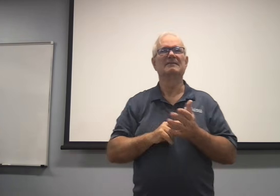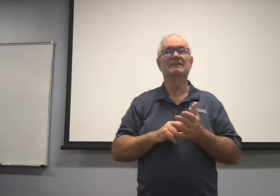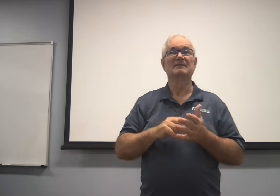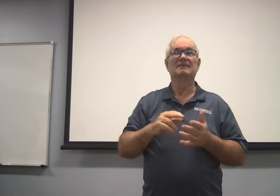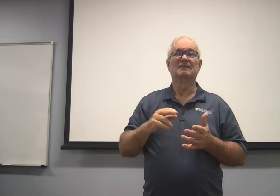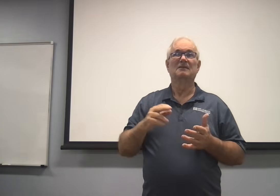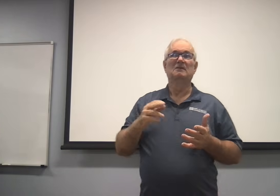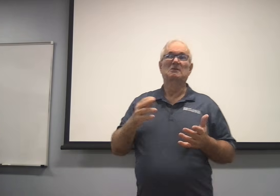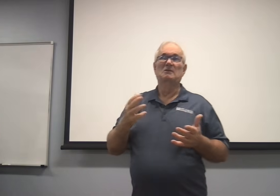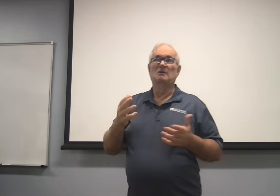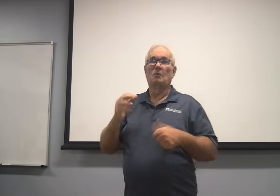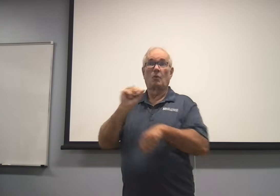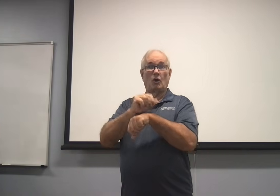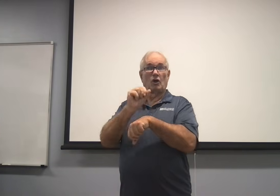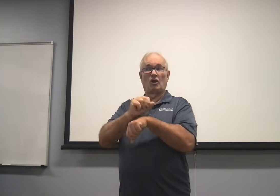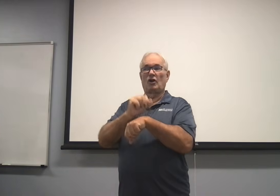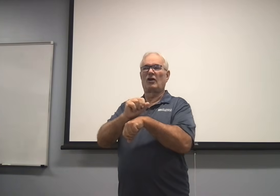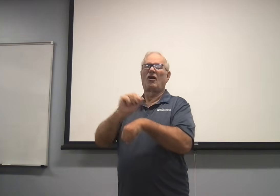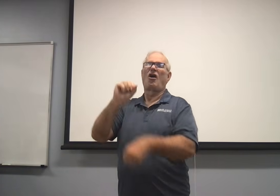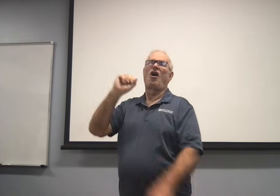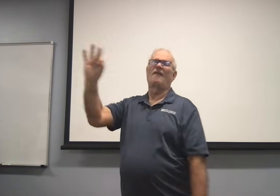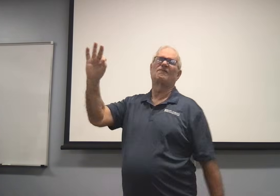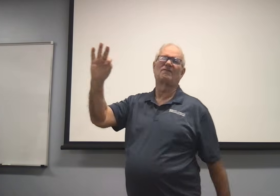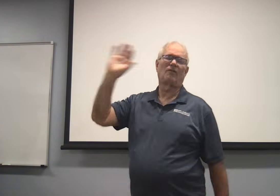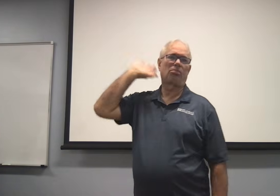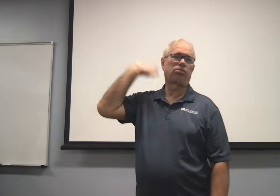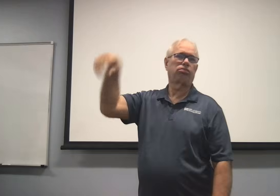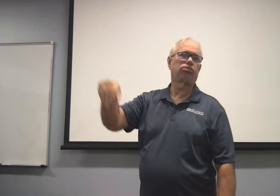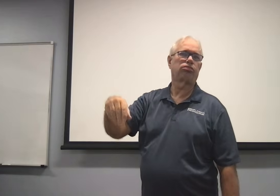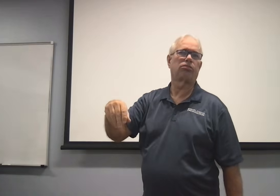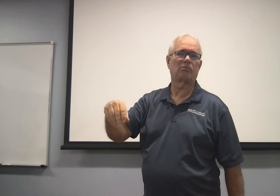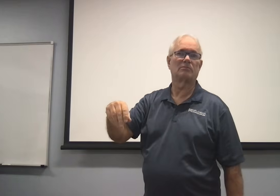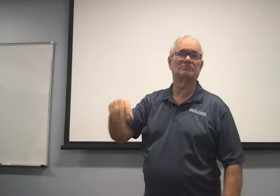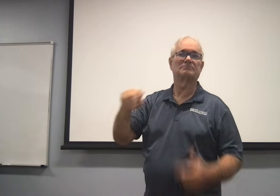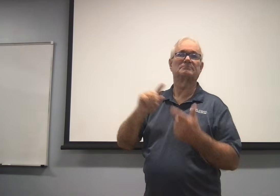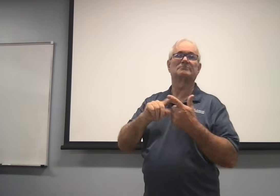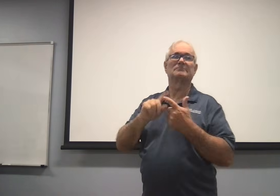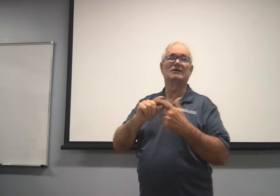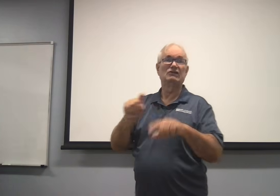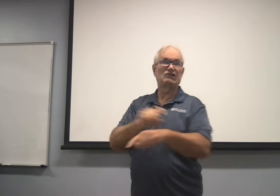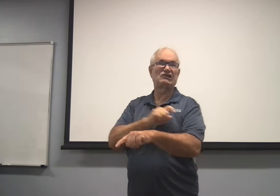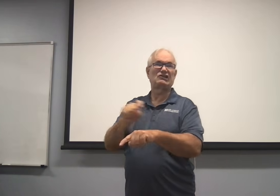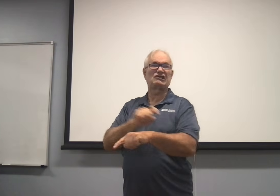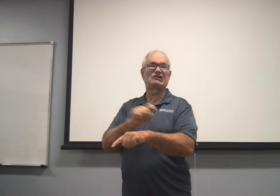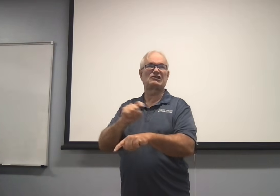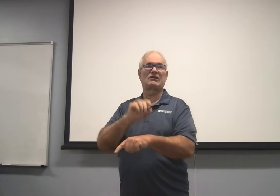So off means if your work, oh, I'm done with work, I'm off.